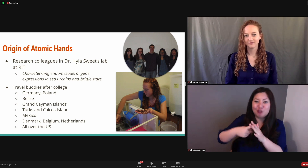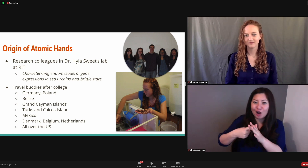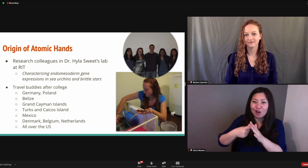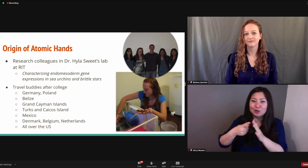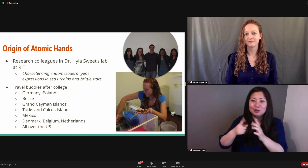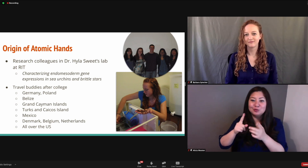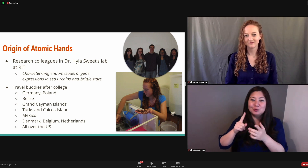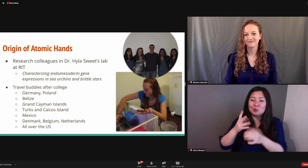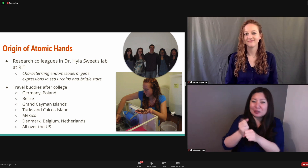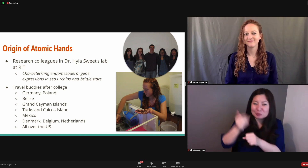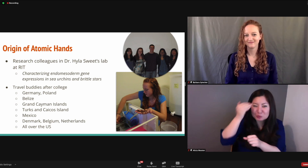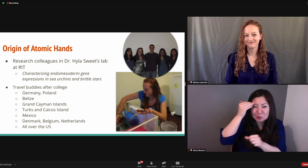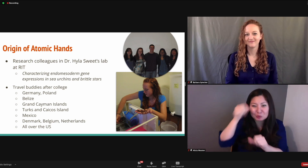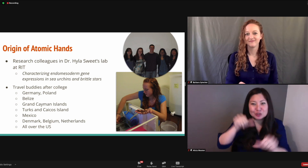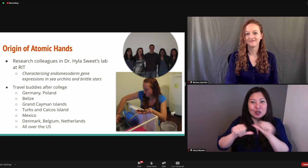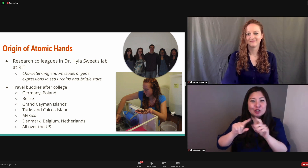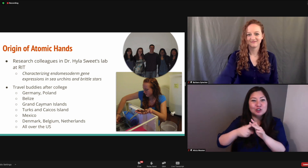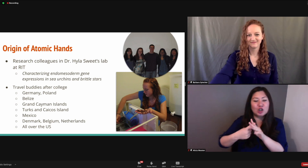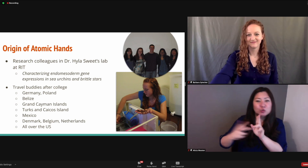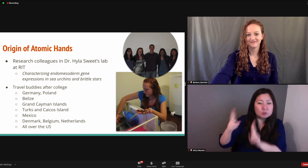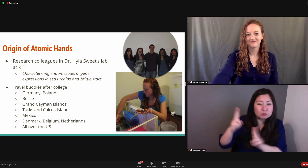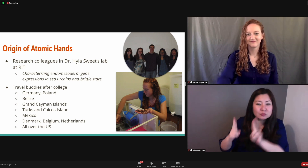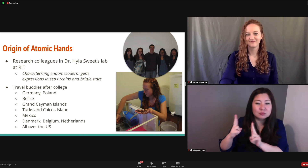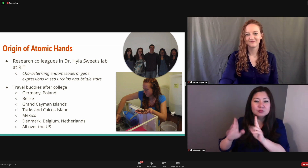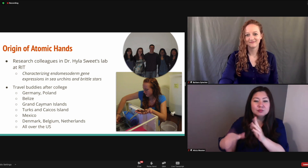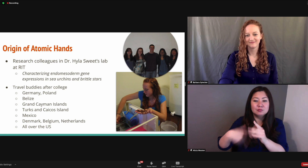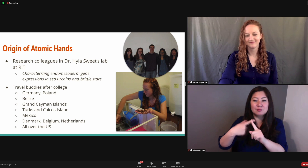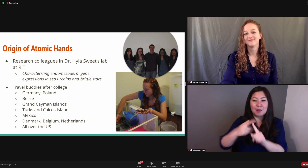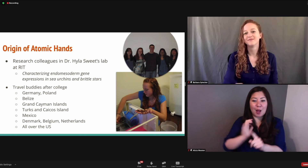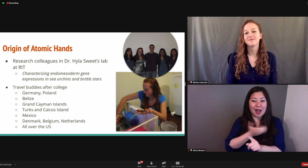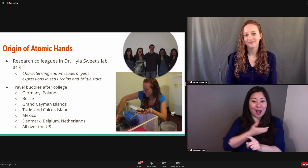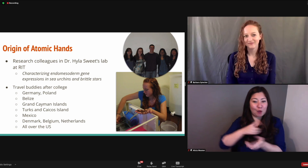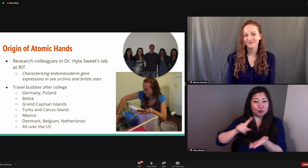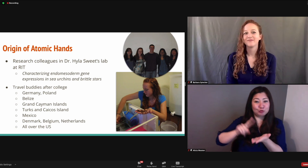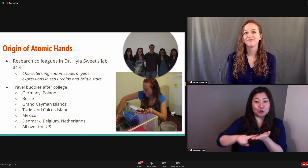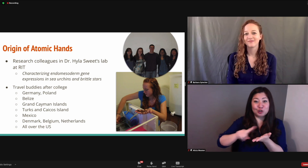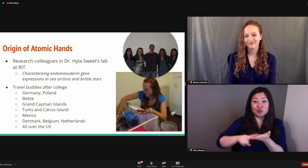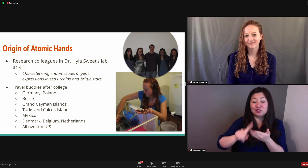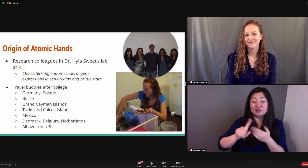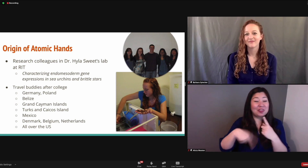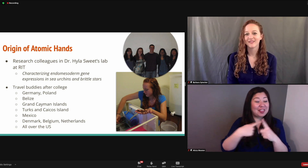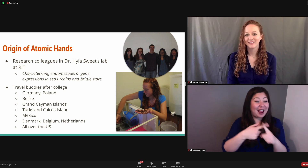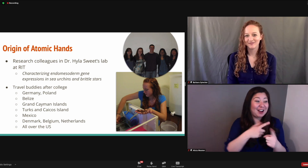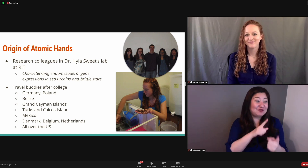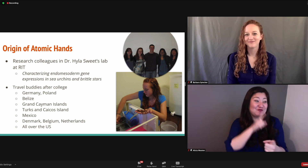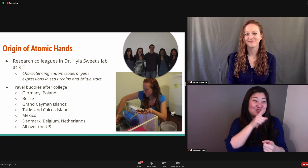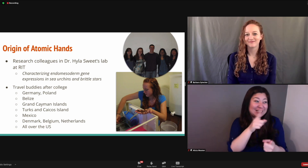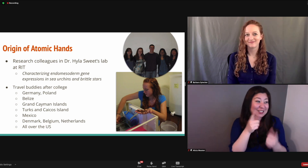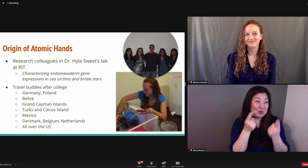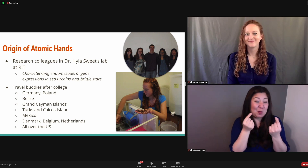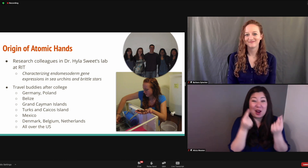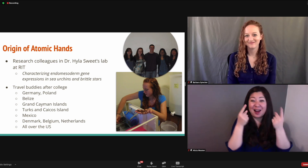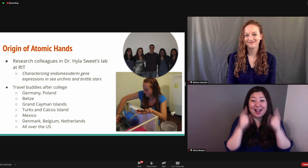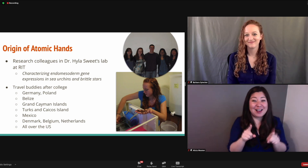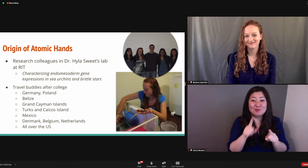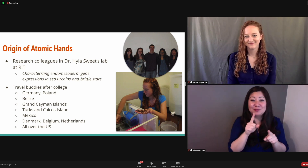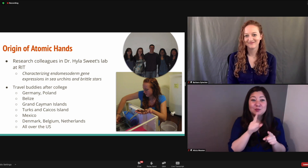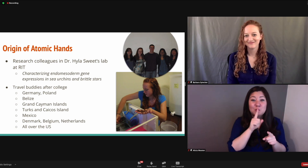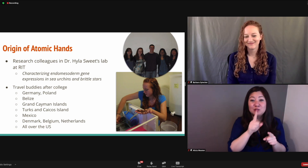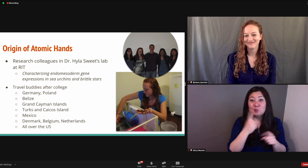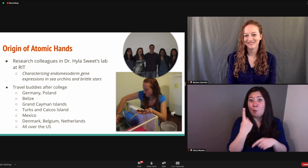and different animals and focused in the DNA level.